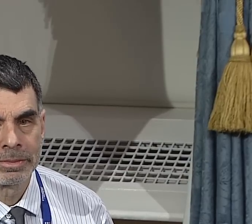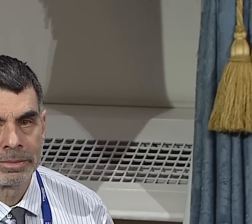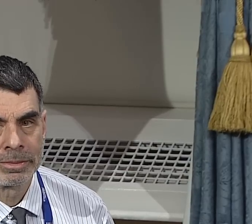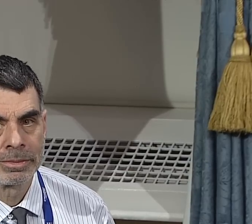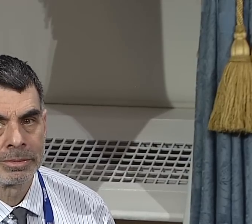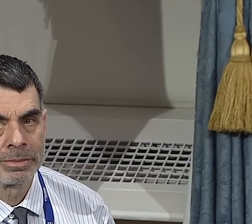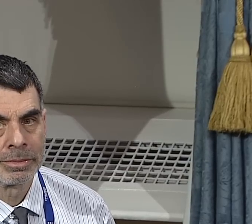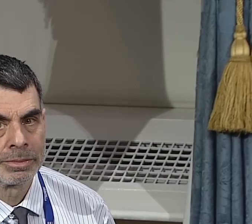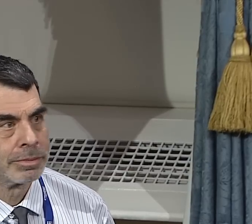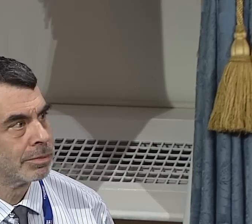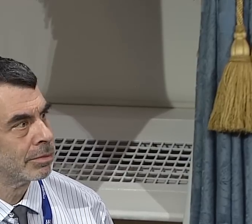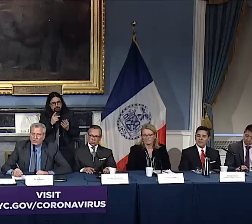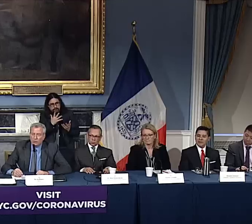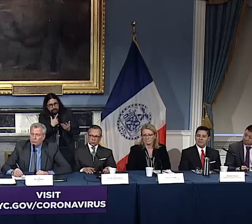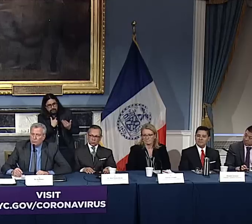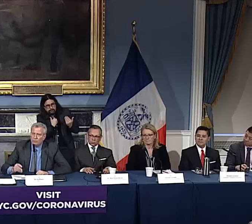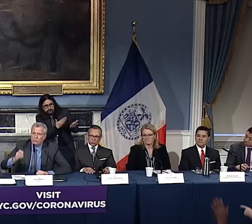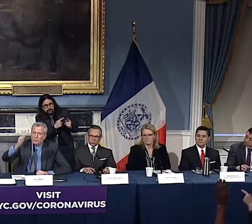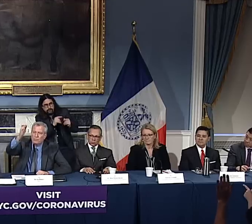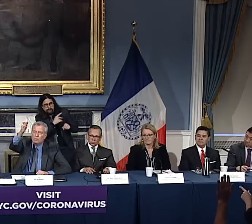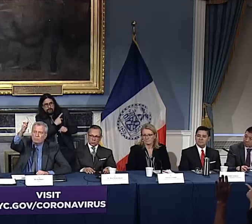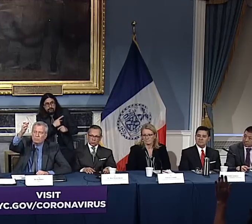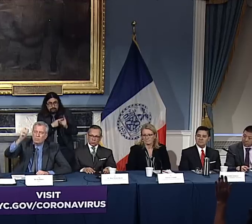City Hall planning to close? No.